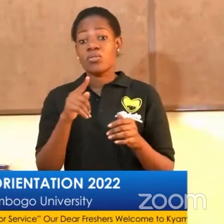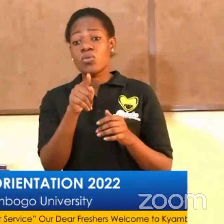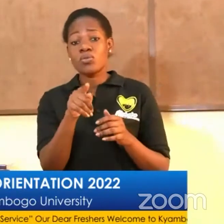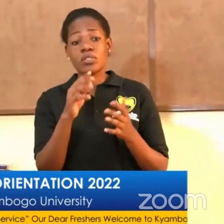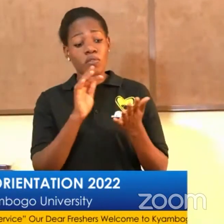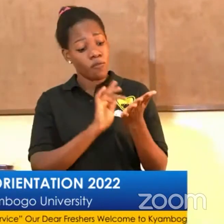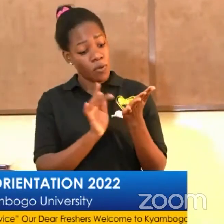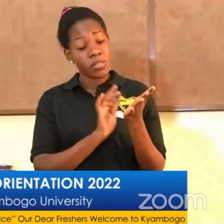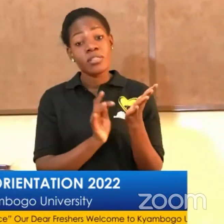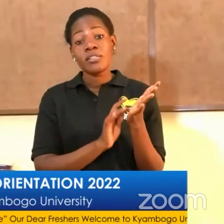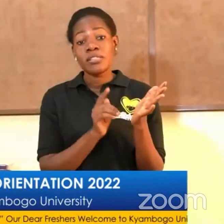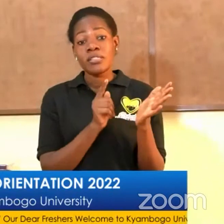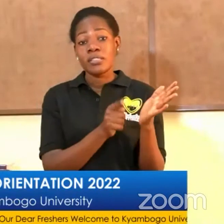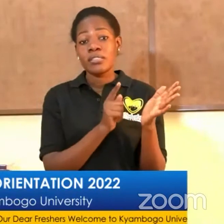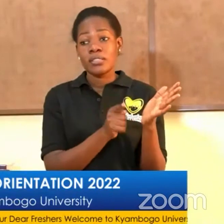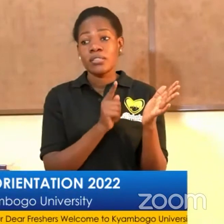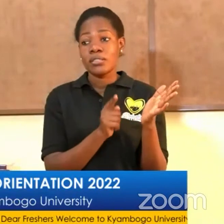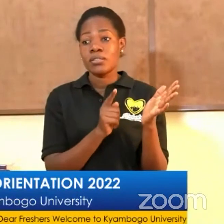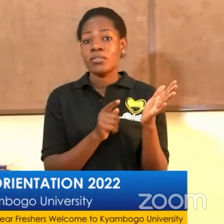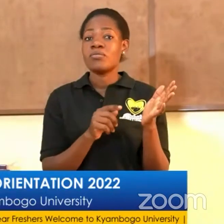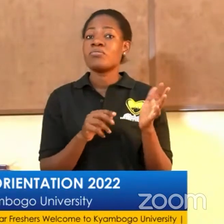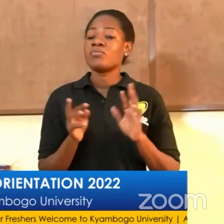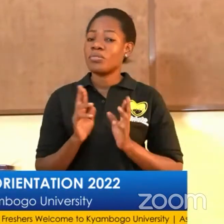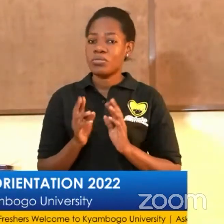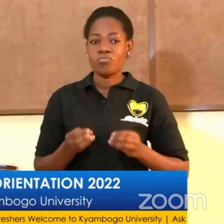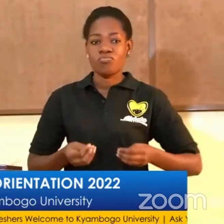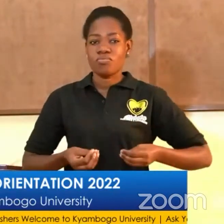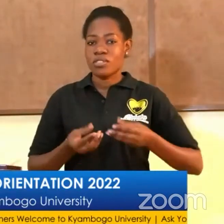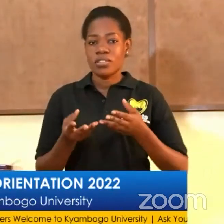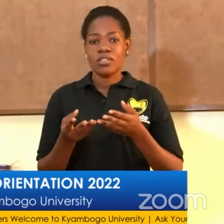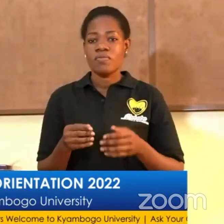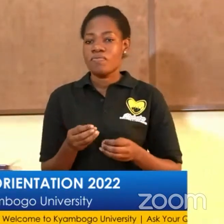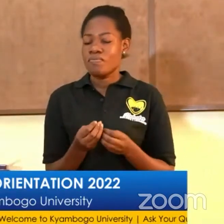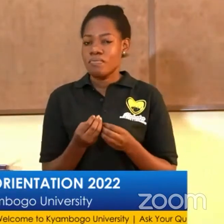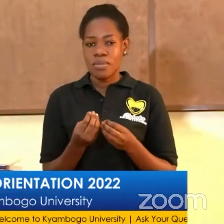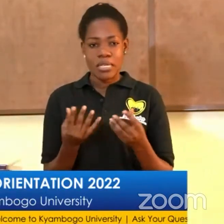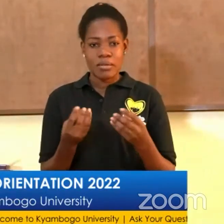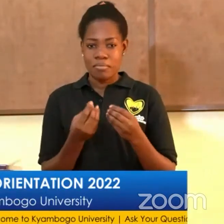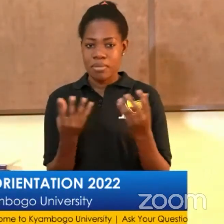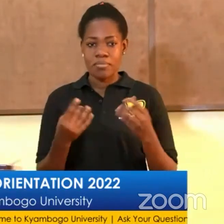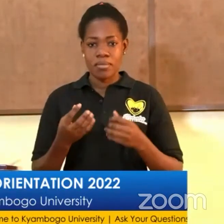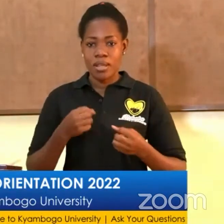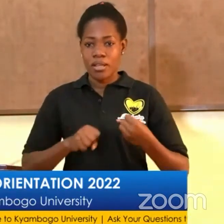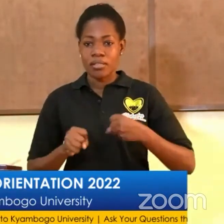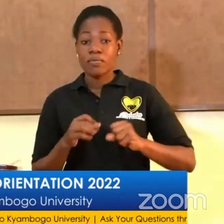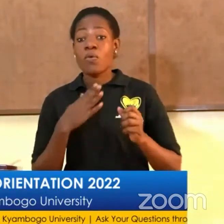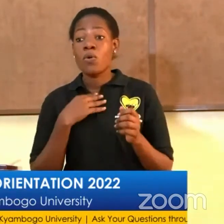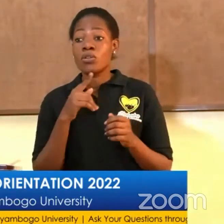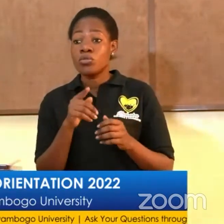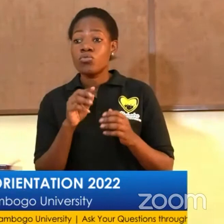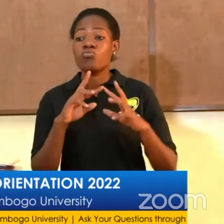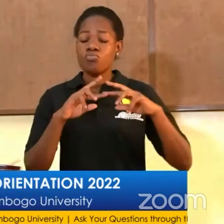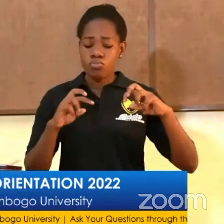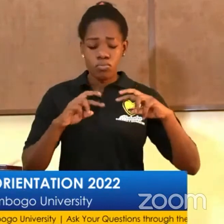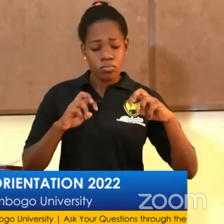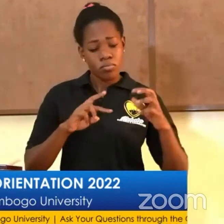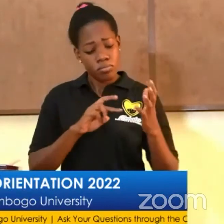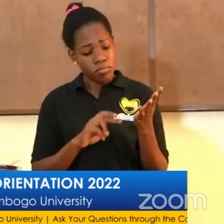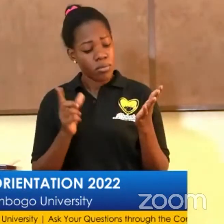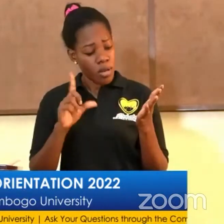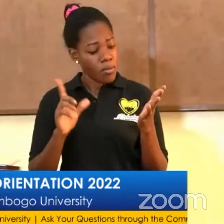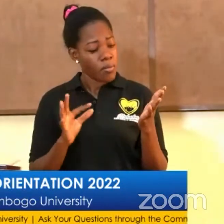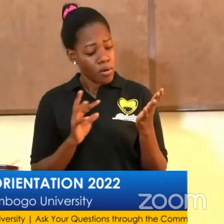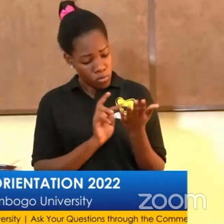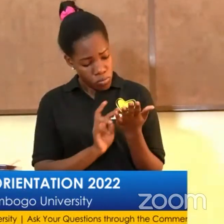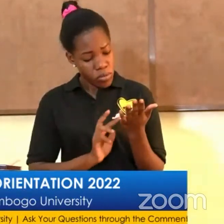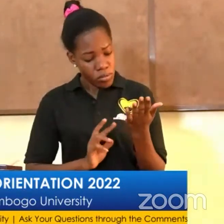yours, we are going to give them more activities. We want you to search the library and see what we